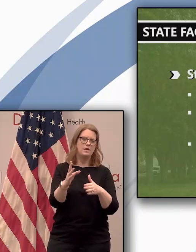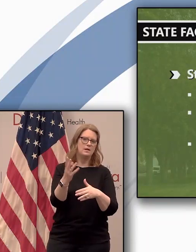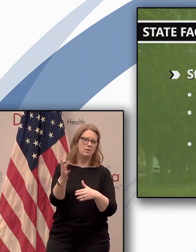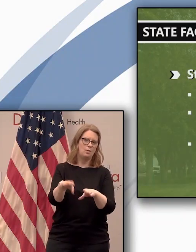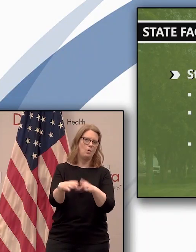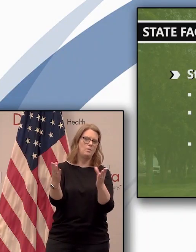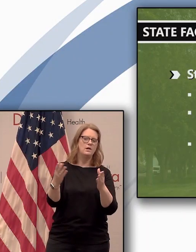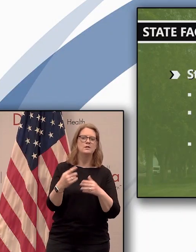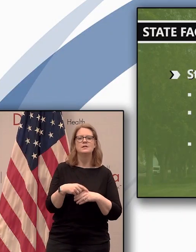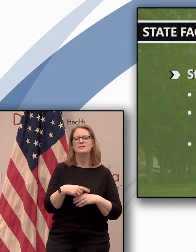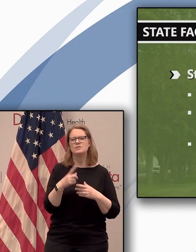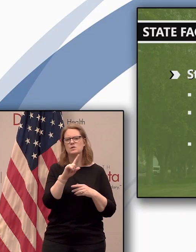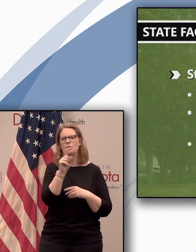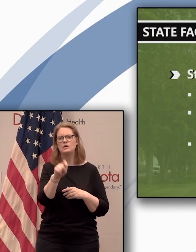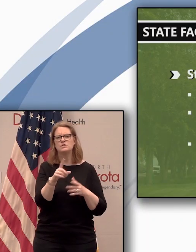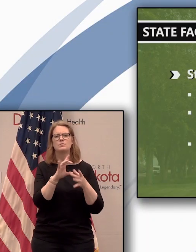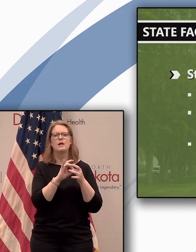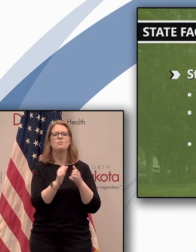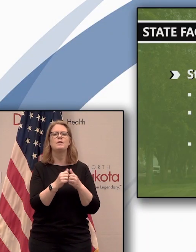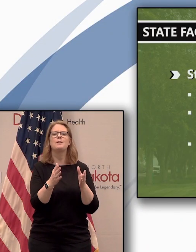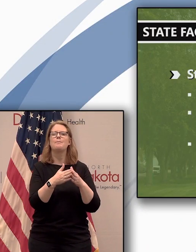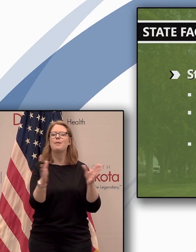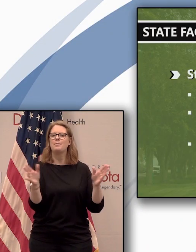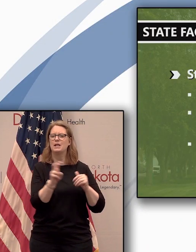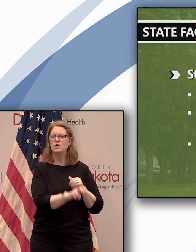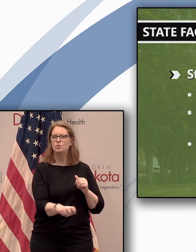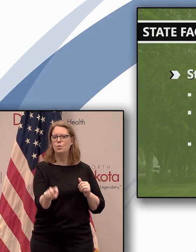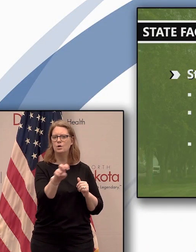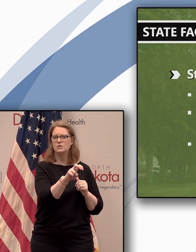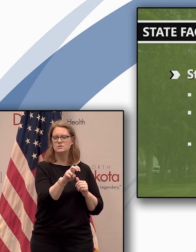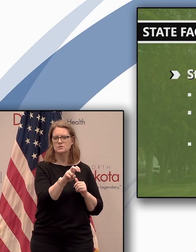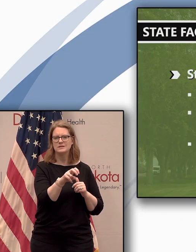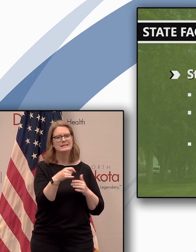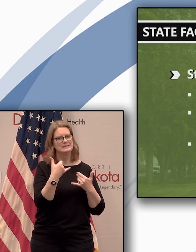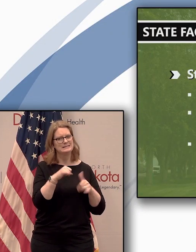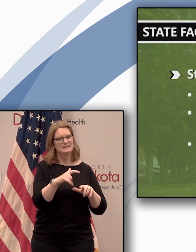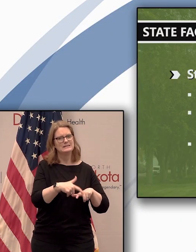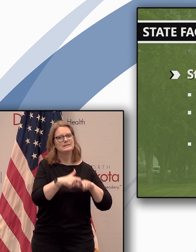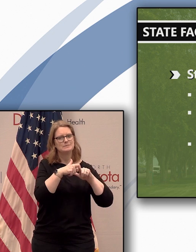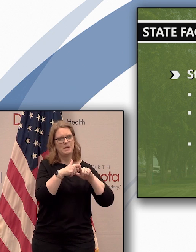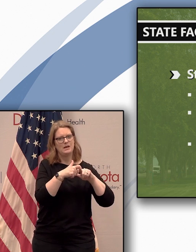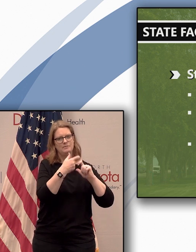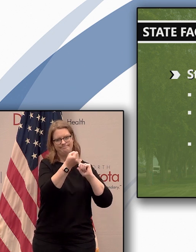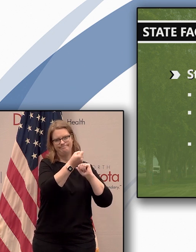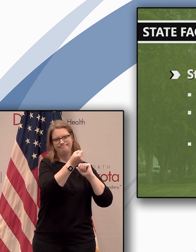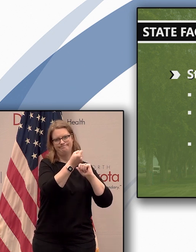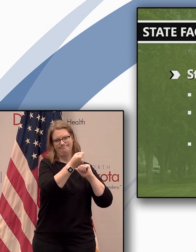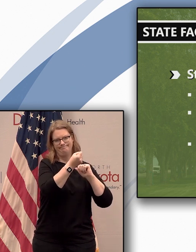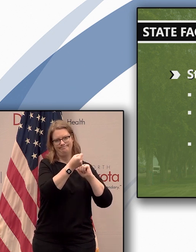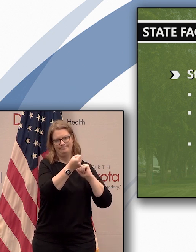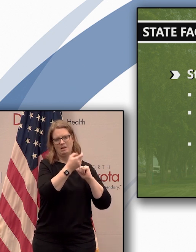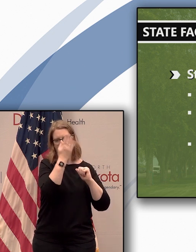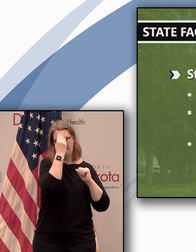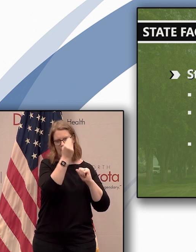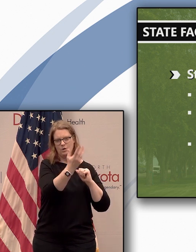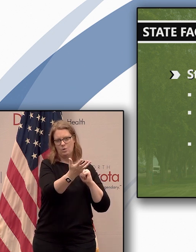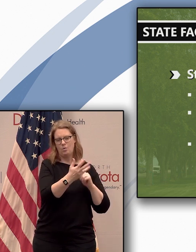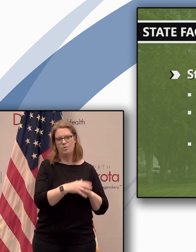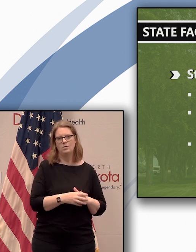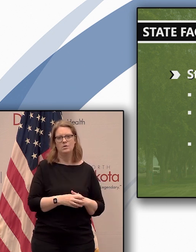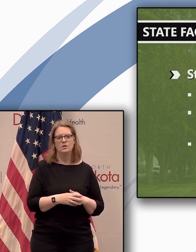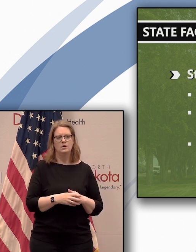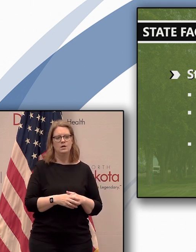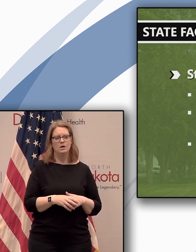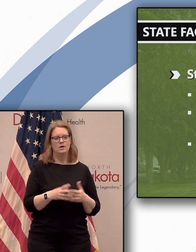about public tours. Public tours of the state capitol will remain suspended until further notice, and there'll be a